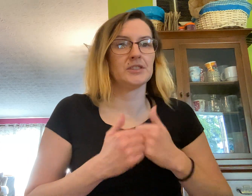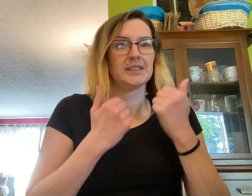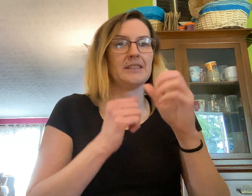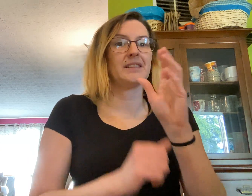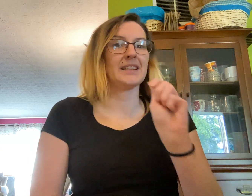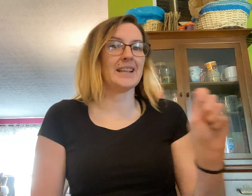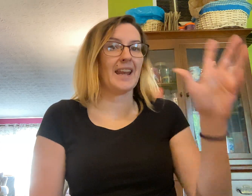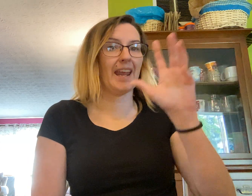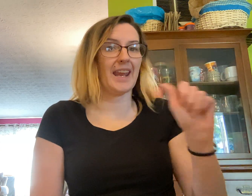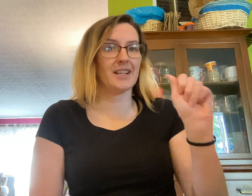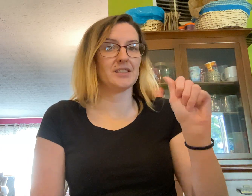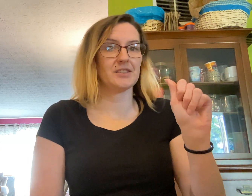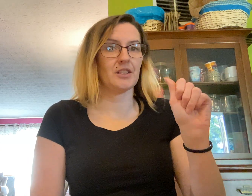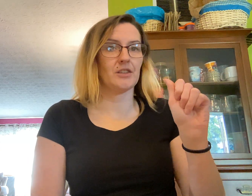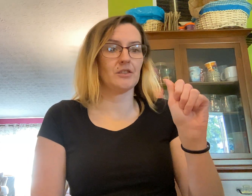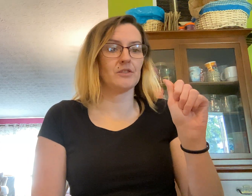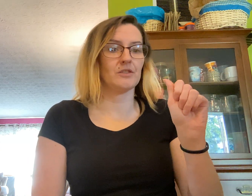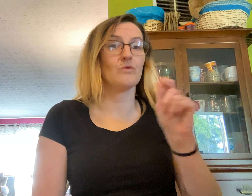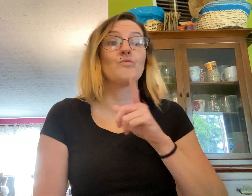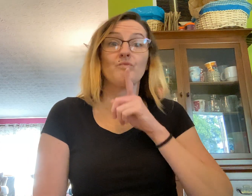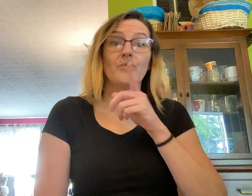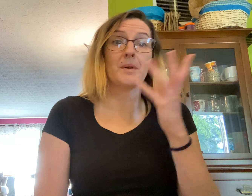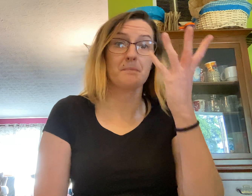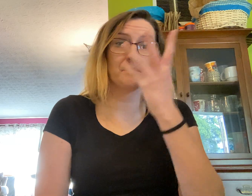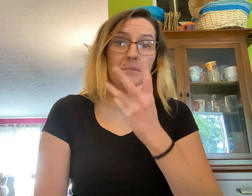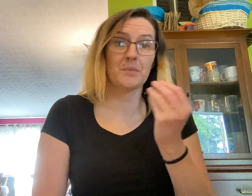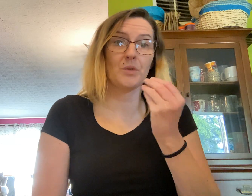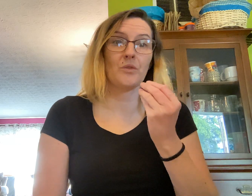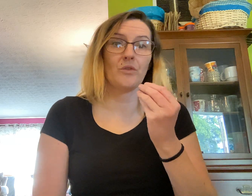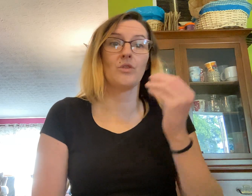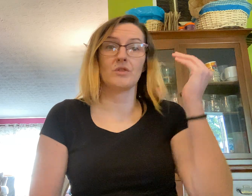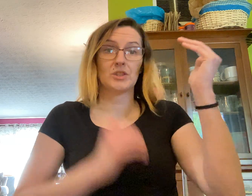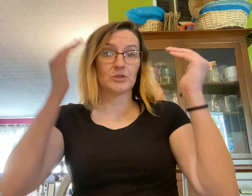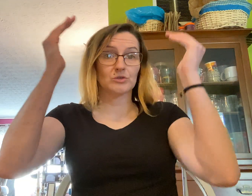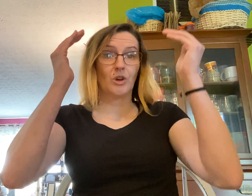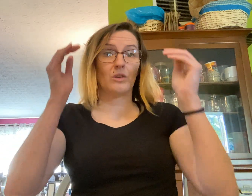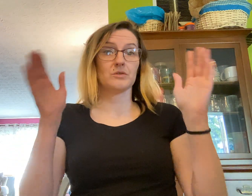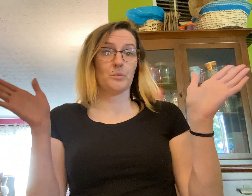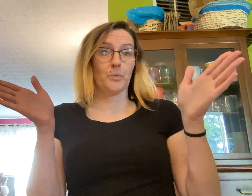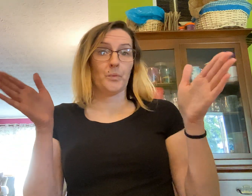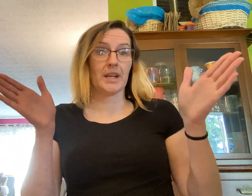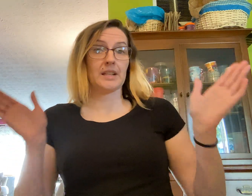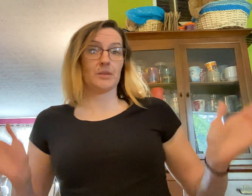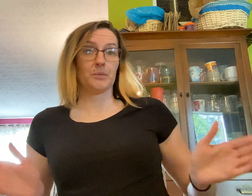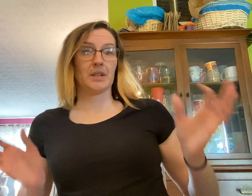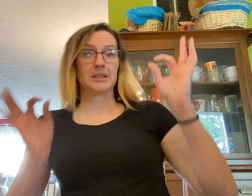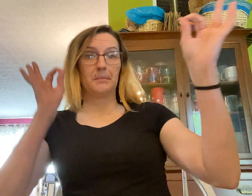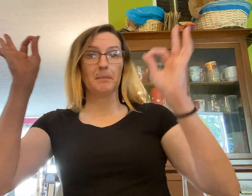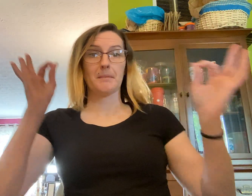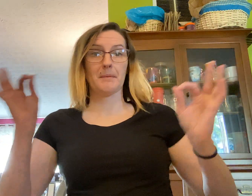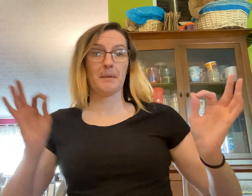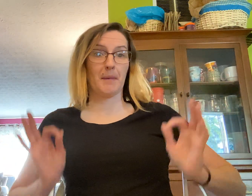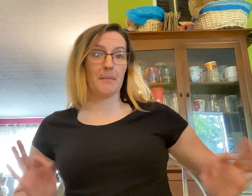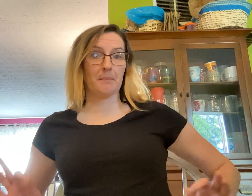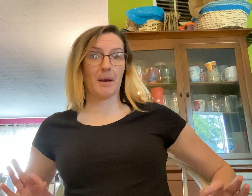really beautiful. The adults have spotted wings with a bright red underwing. They're super easy